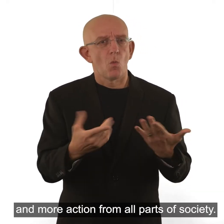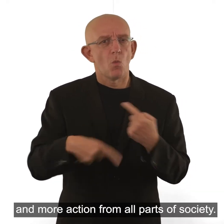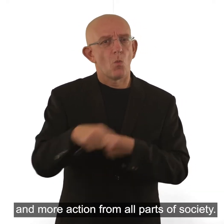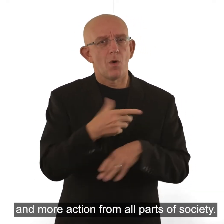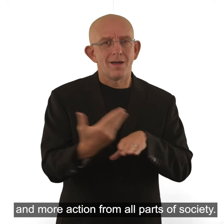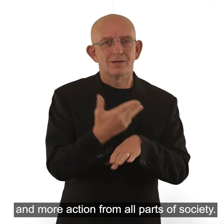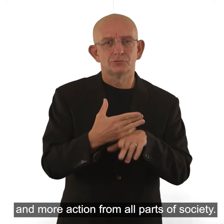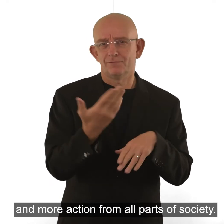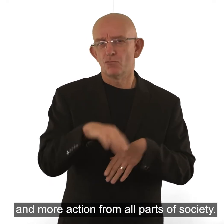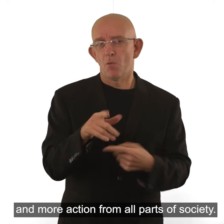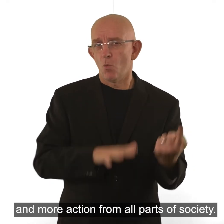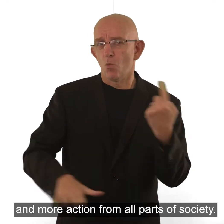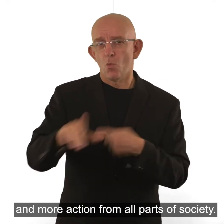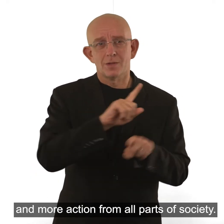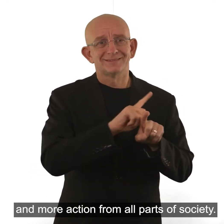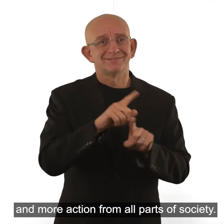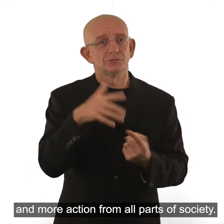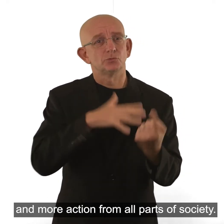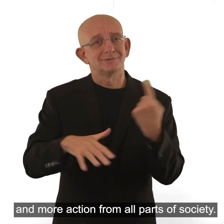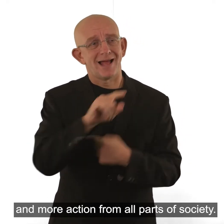and more action from all parts of society.